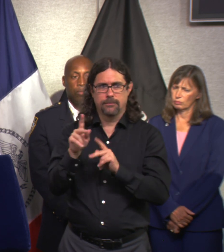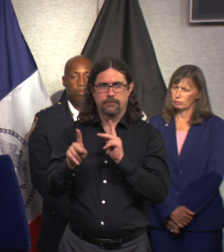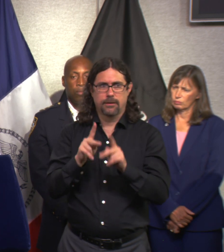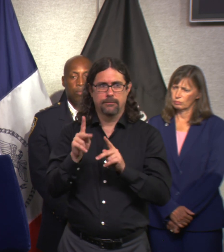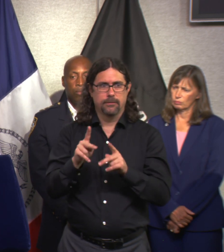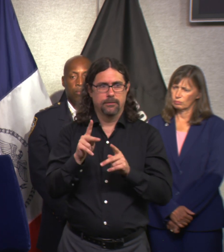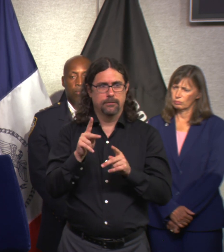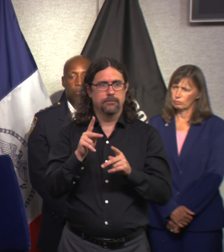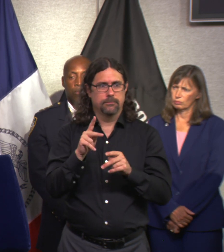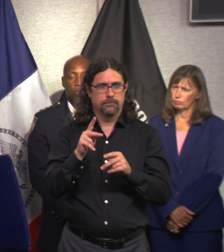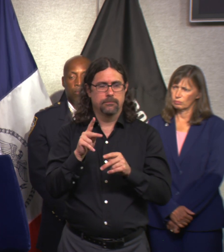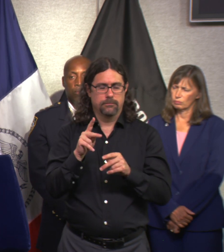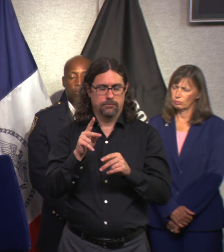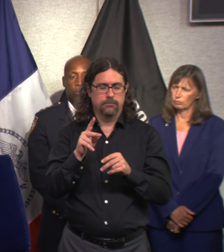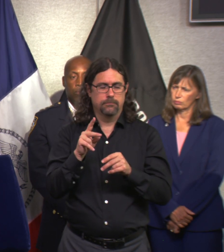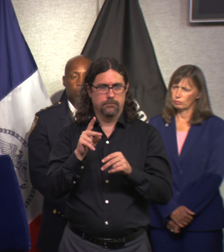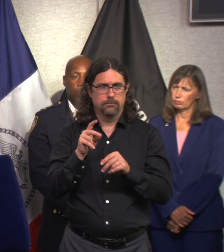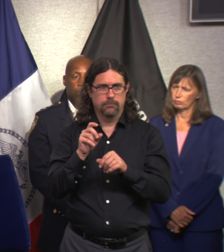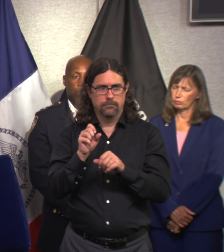of personal opinion,